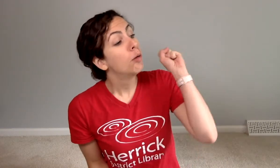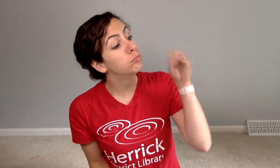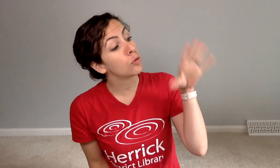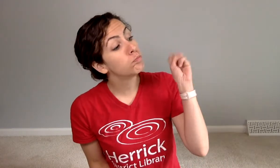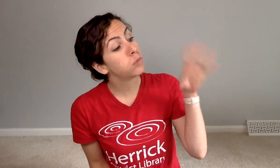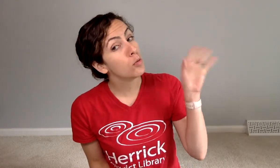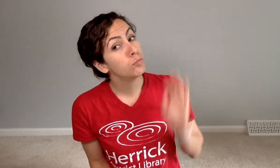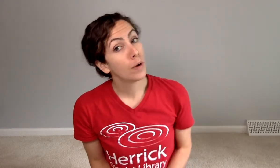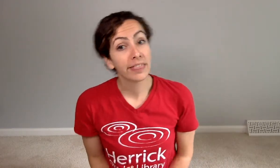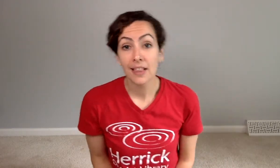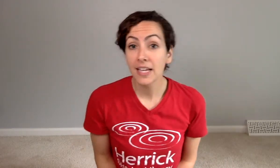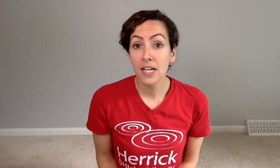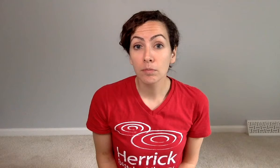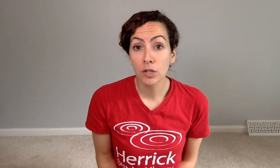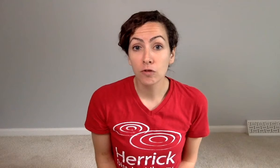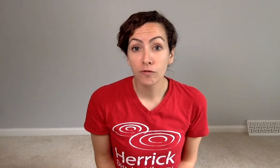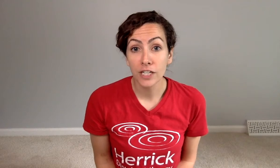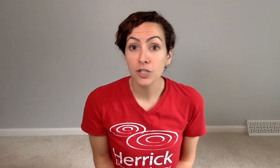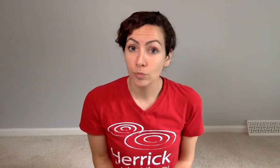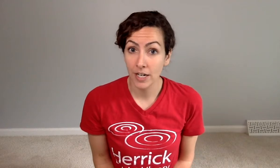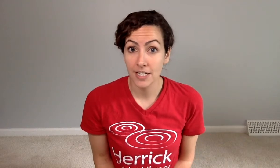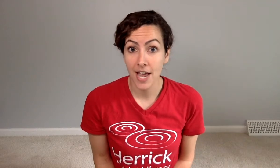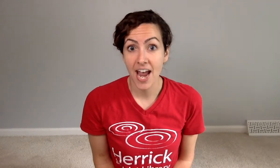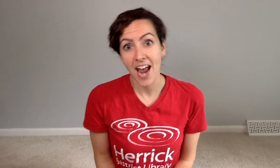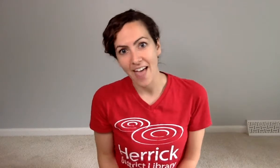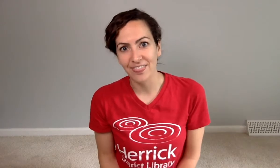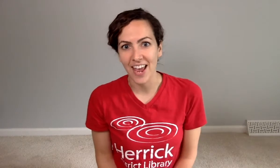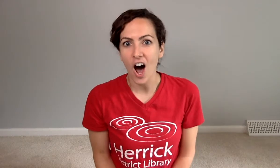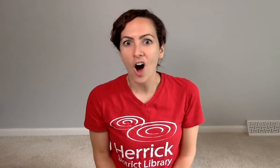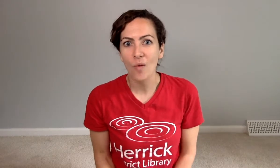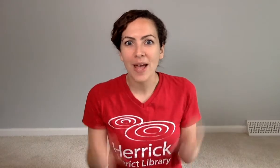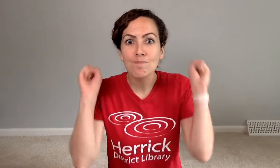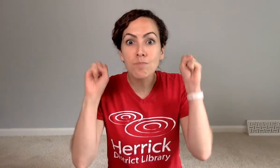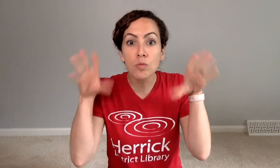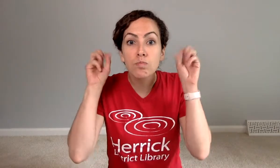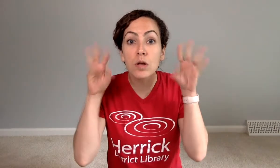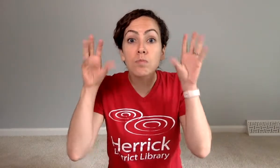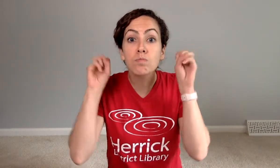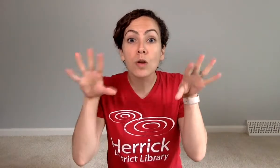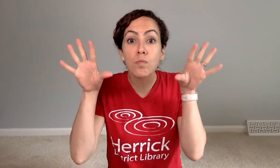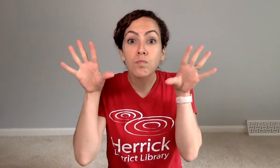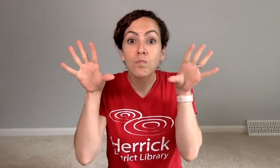Bloop, bloop went the little blue fish one day, and they all went bloop, bloop, bloop.